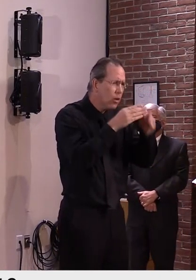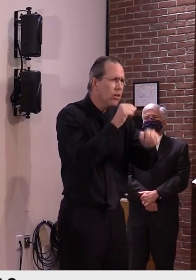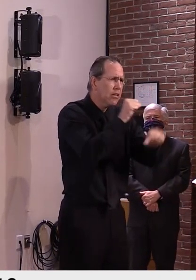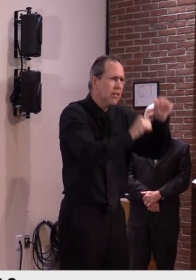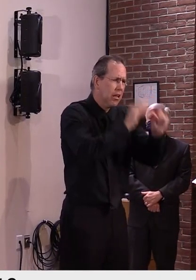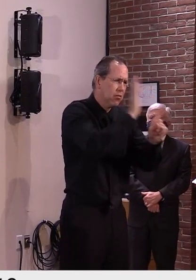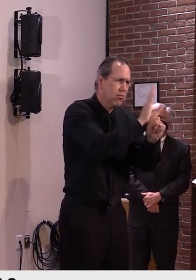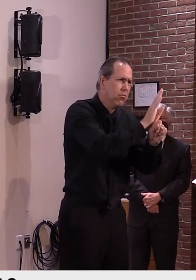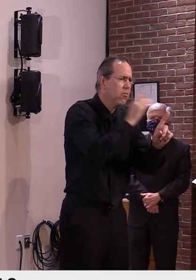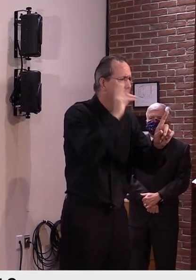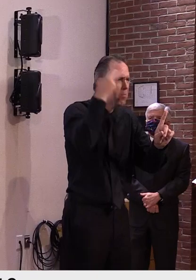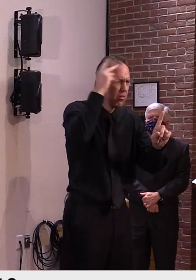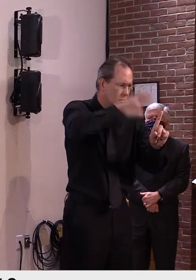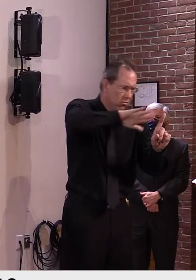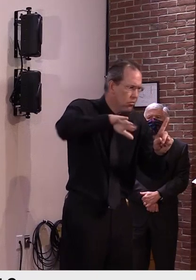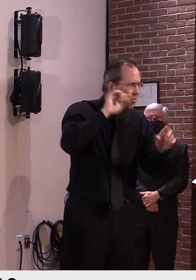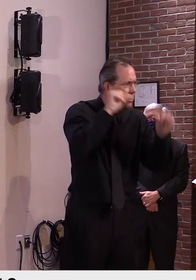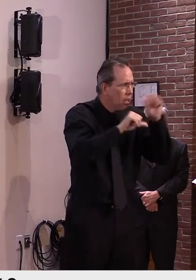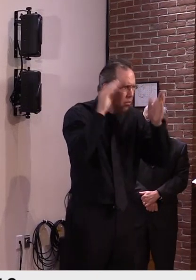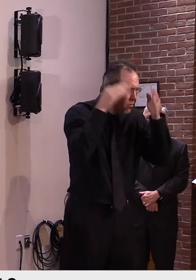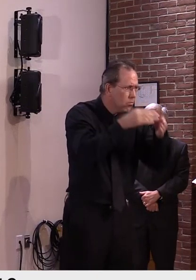with, but it's not being